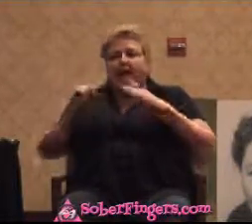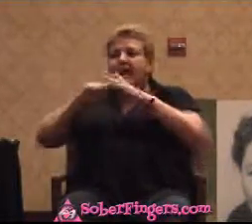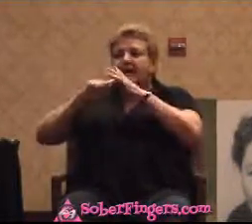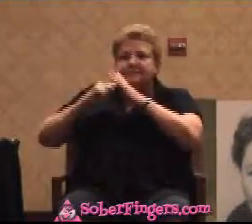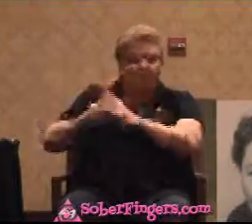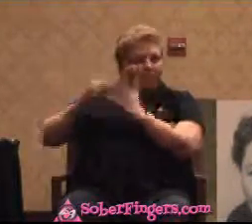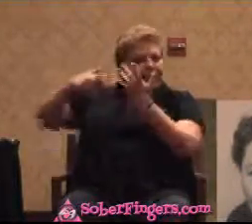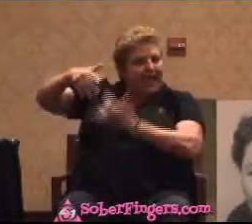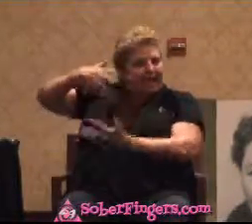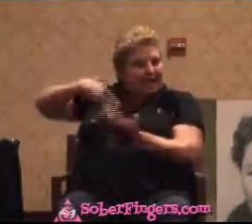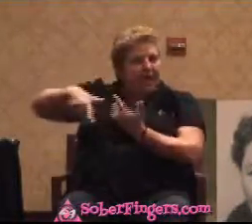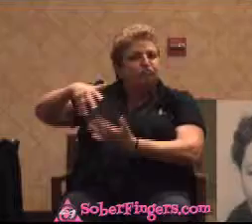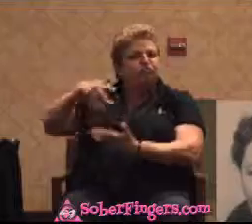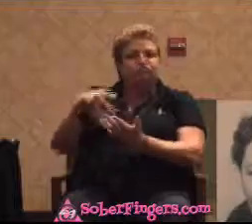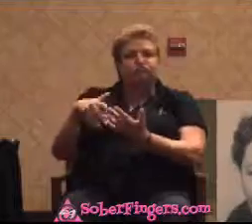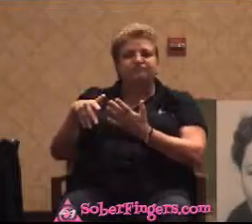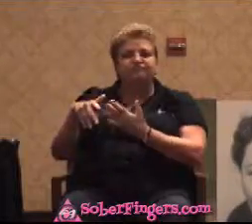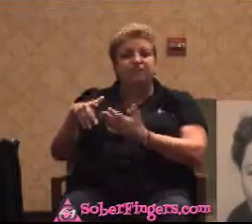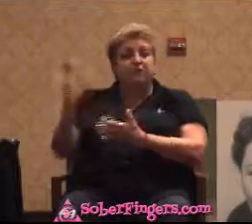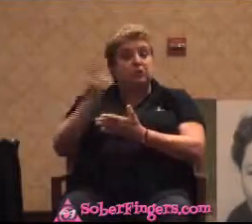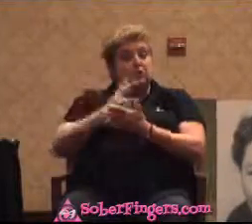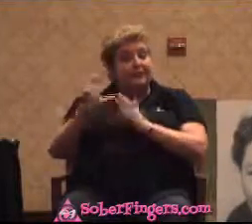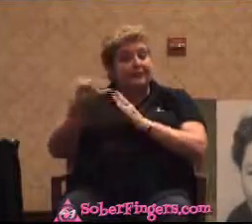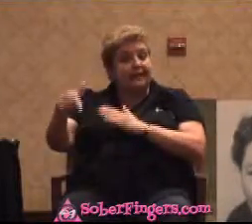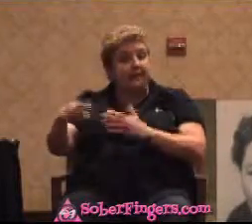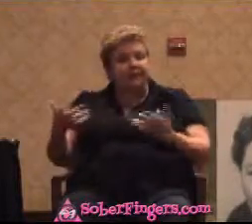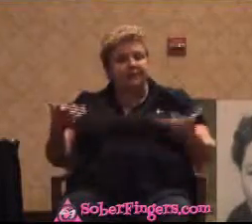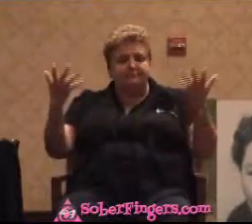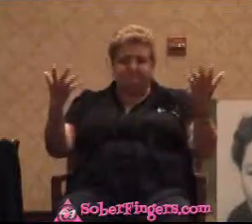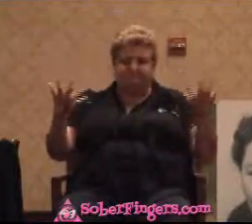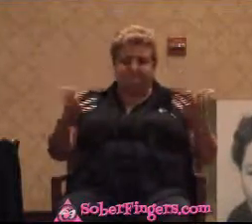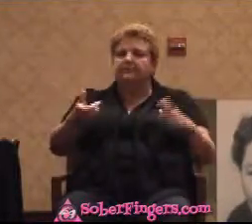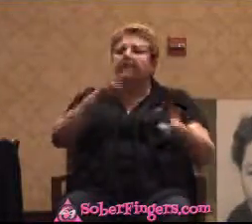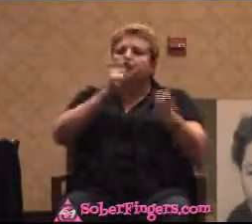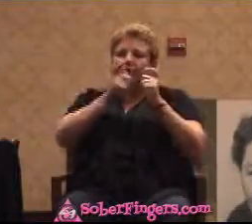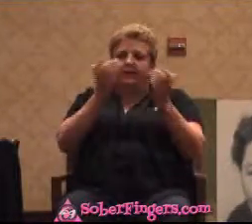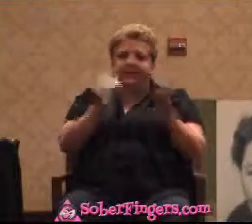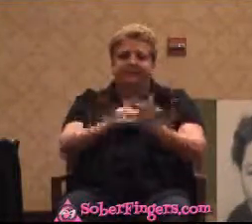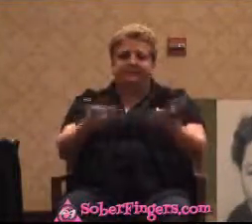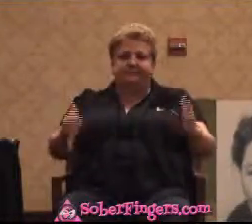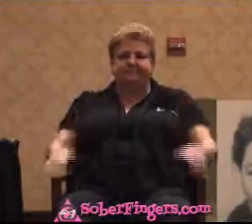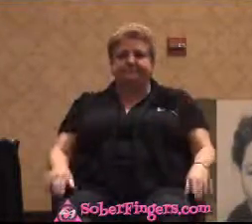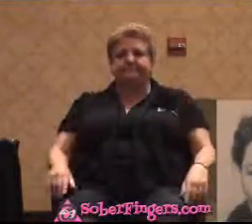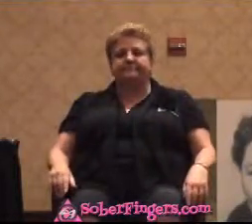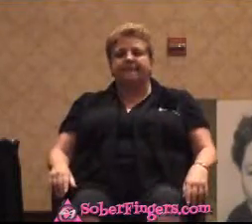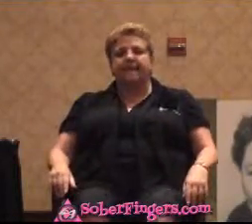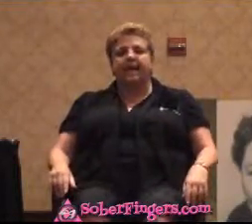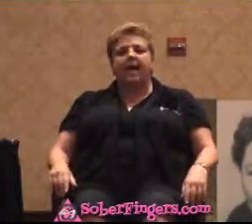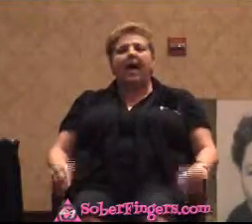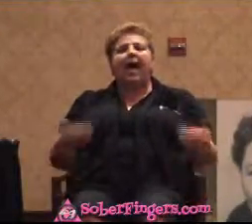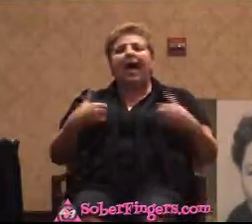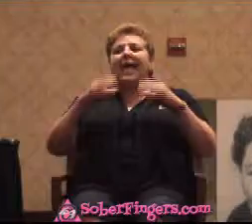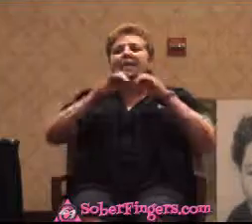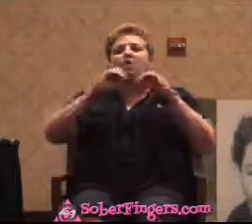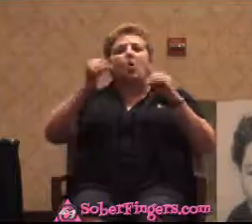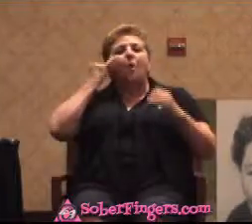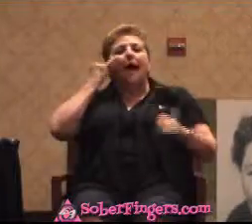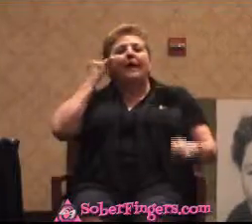out. And in 2 weeks, I was drinking again. Because I had no idea that left to my